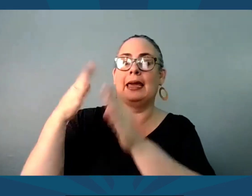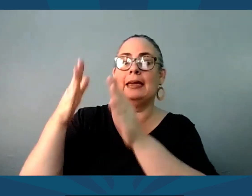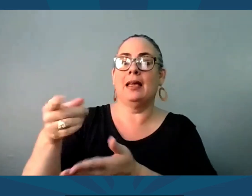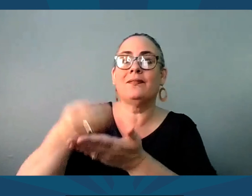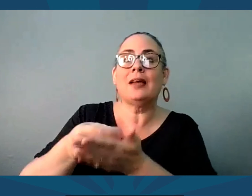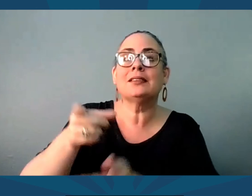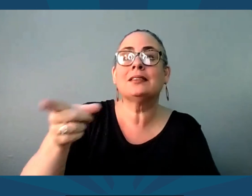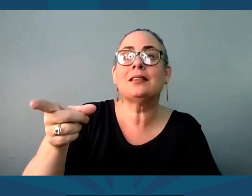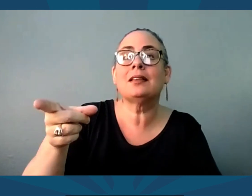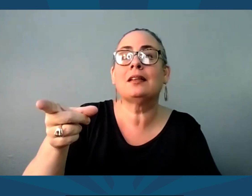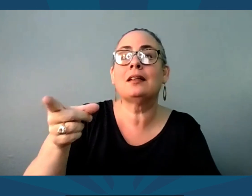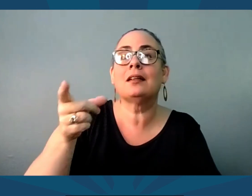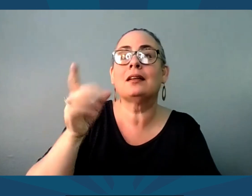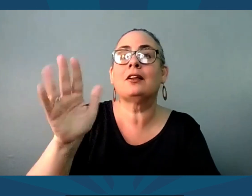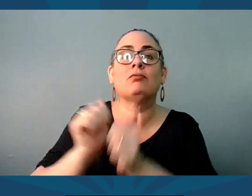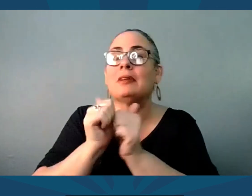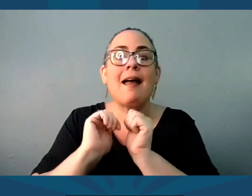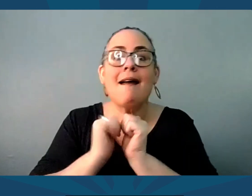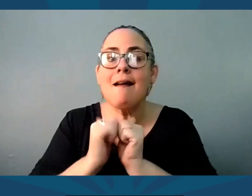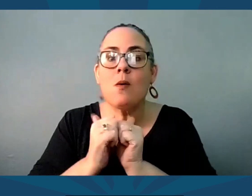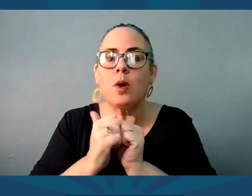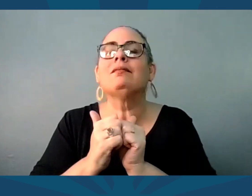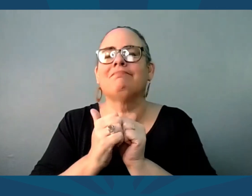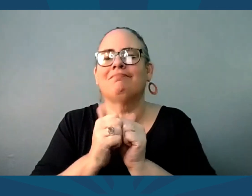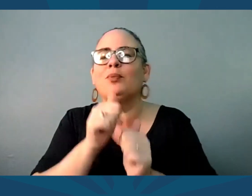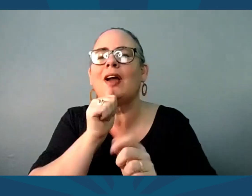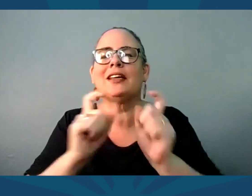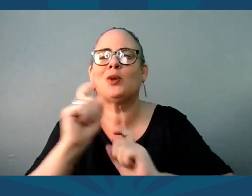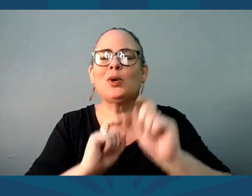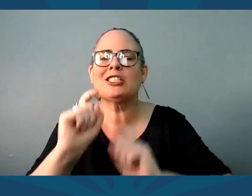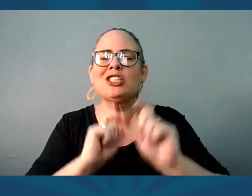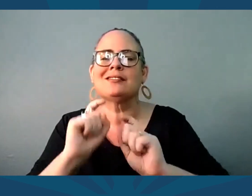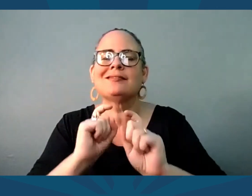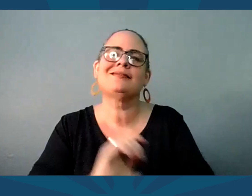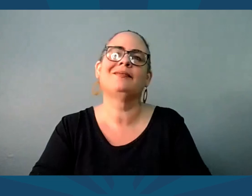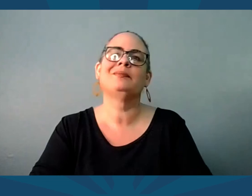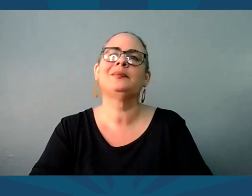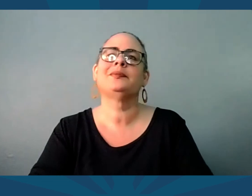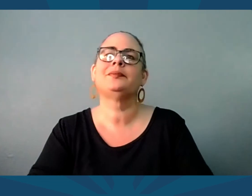A traditional candidate funds their campaign through private